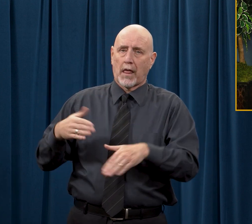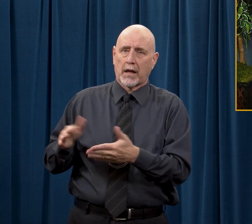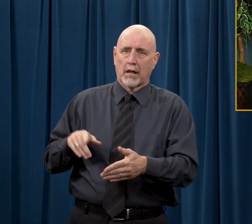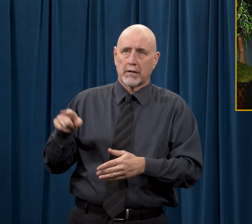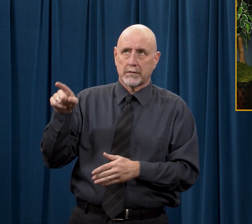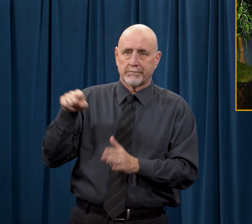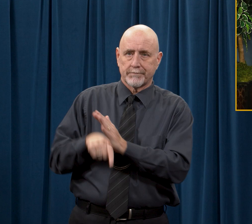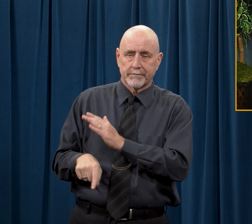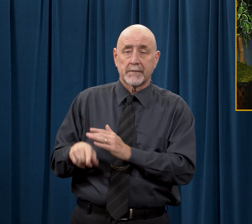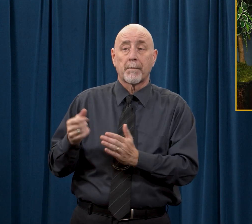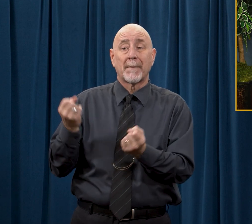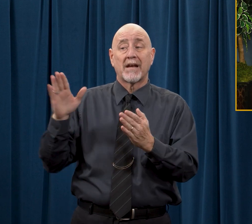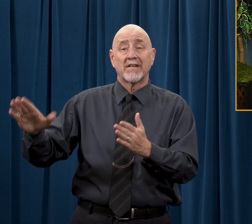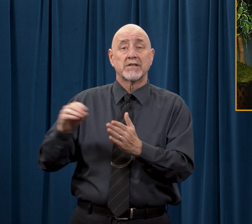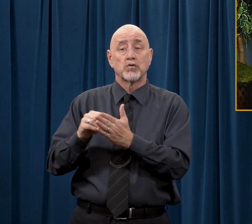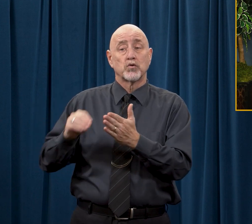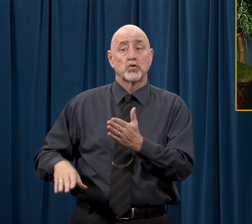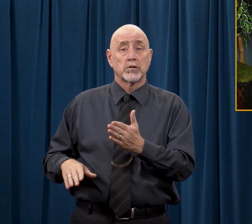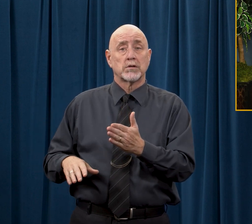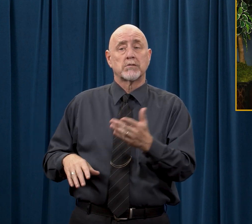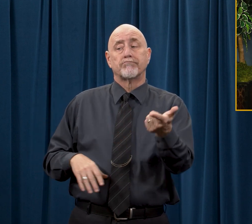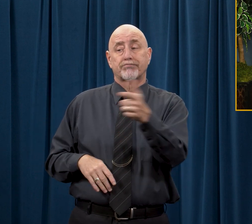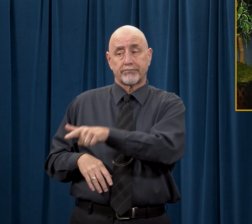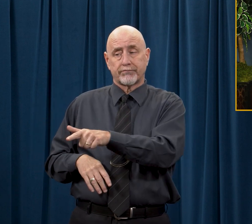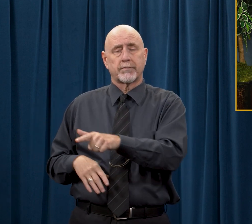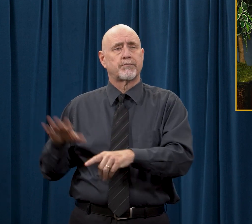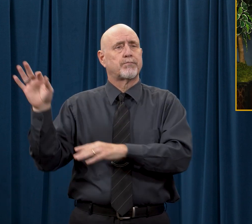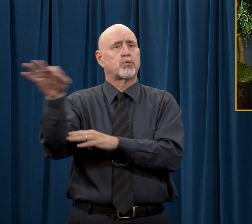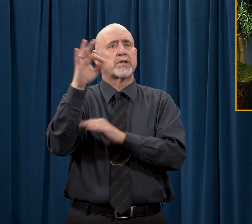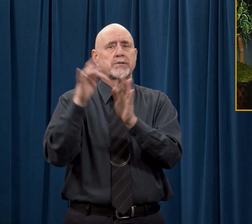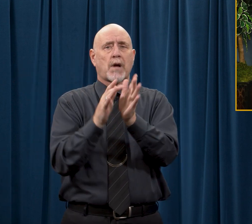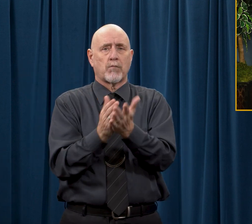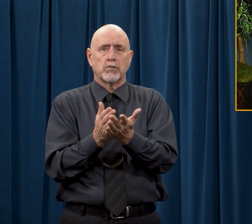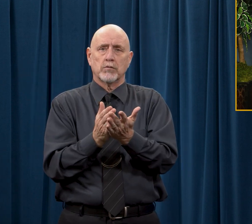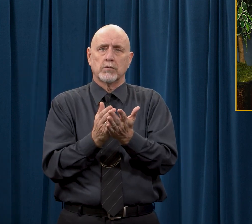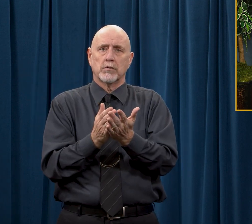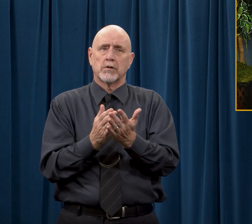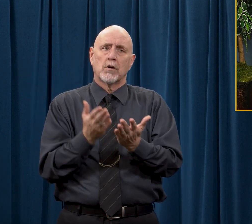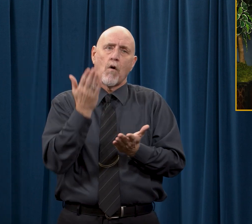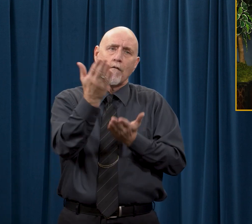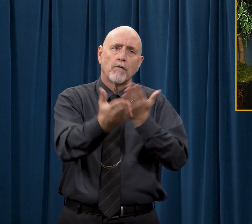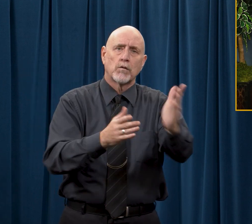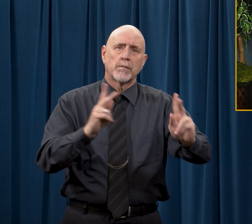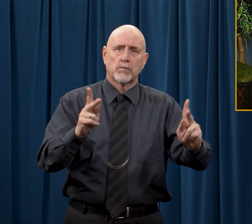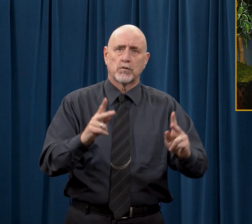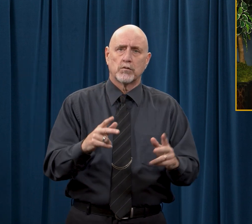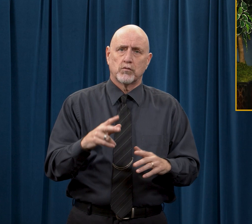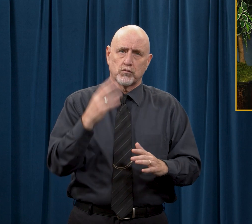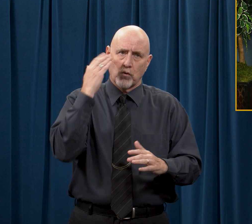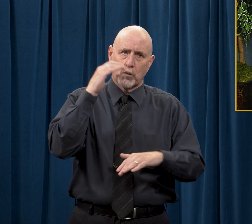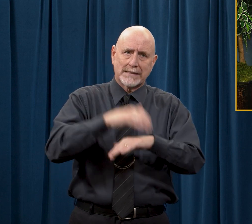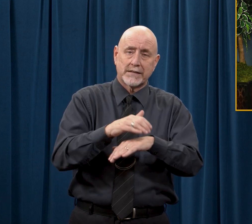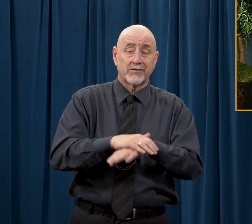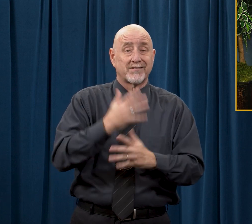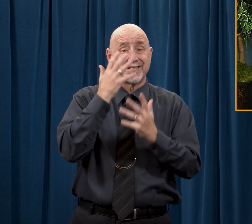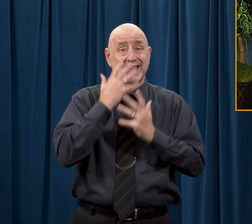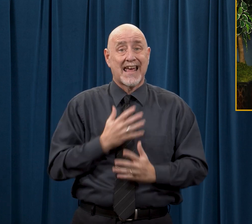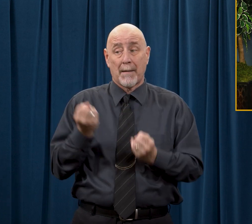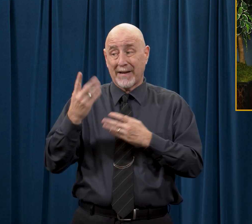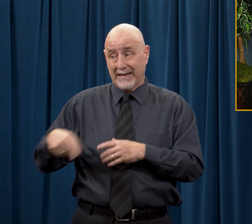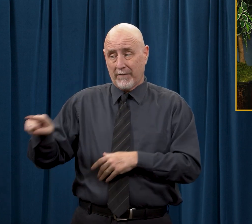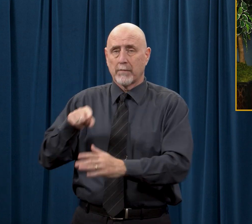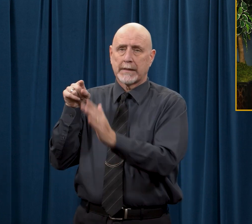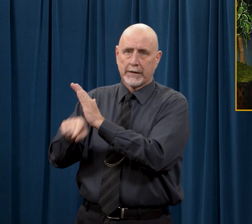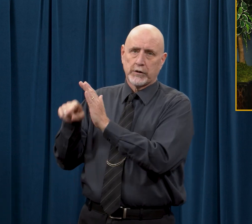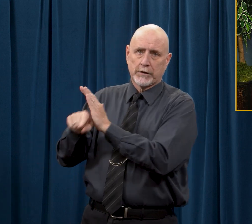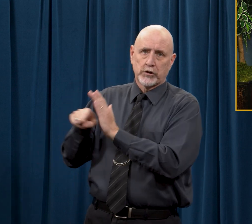him. However, many of his students, went out to preach the Bible, making it available to the common people.